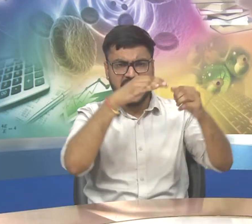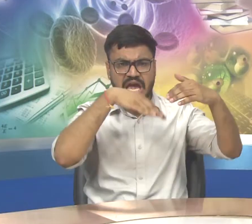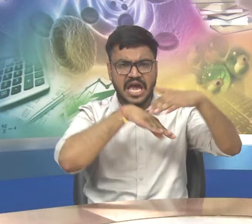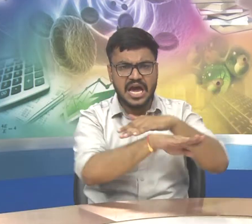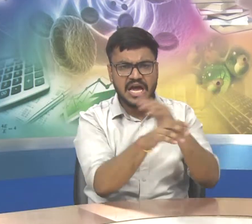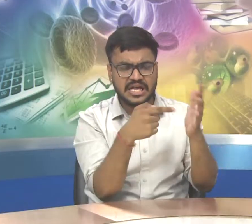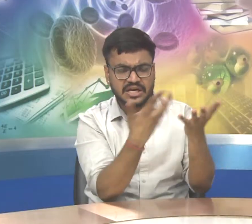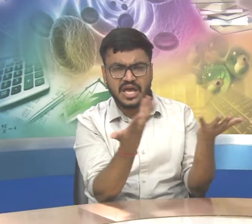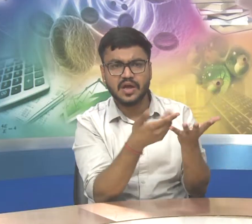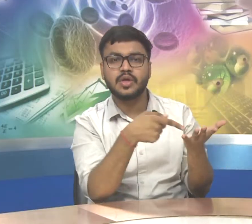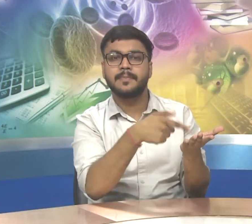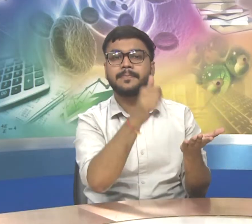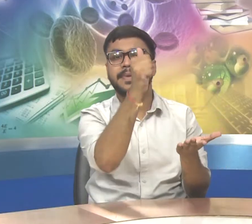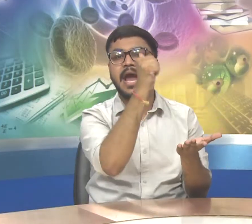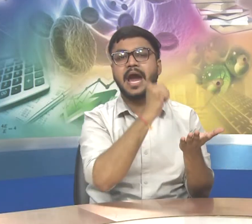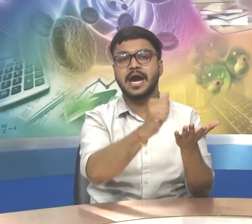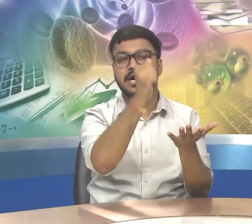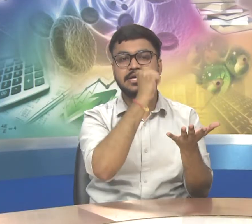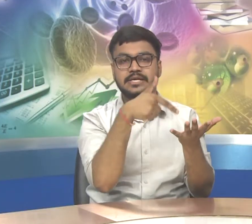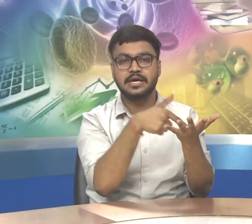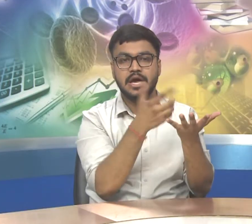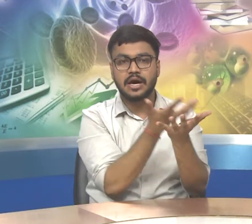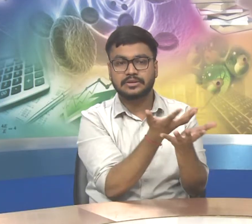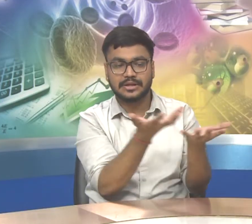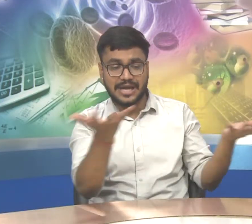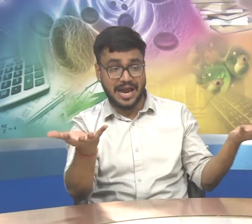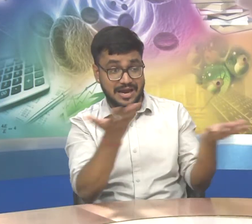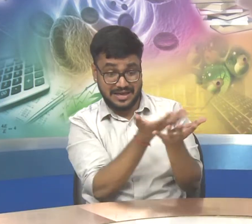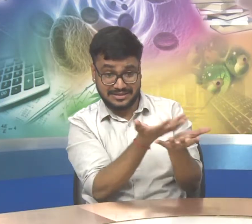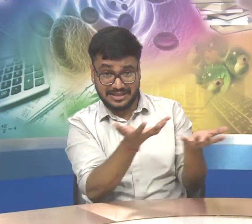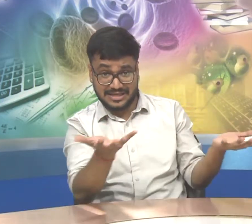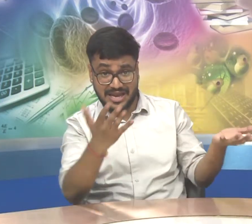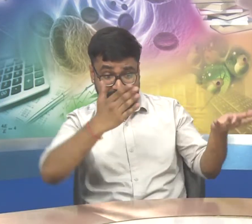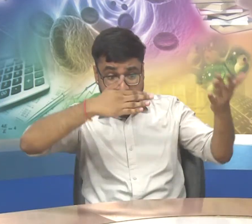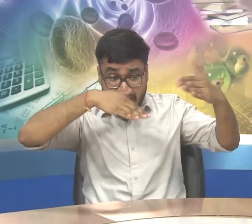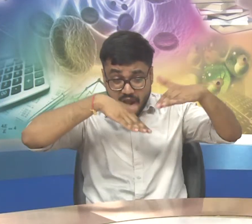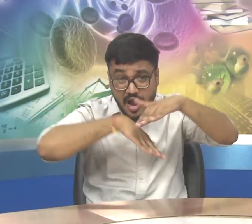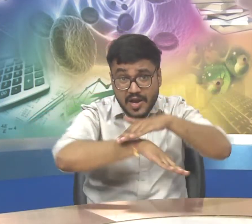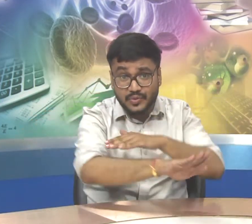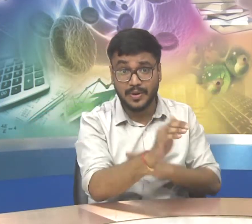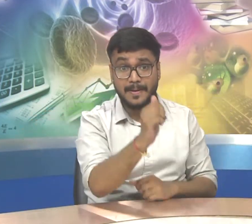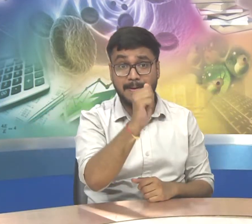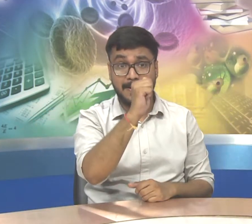hydrogen. It can found in water and fuels.